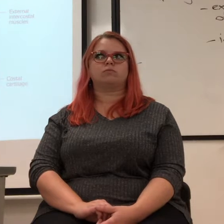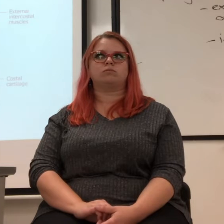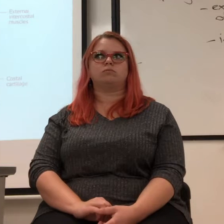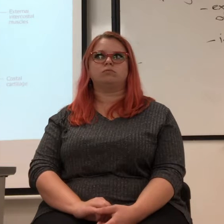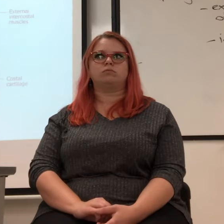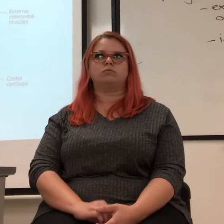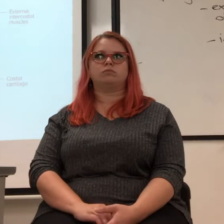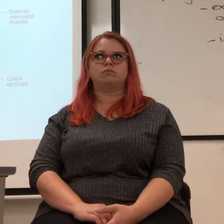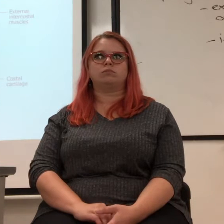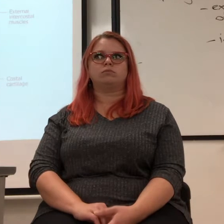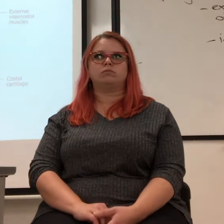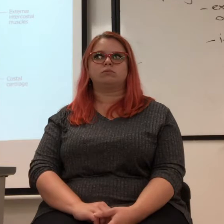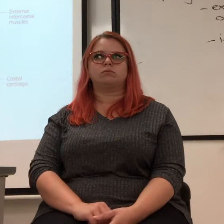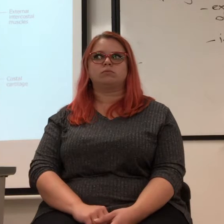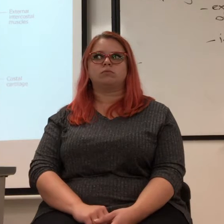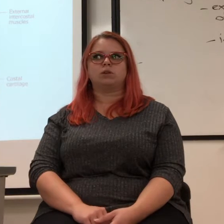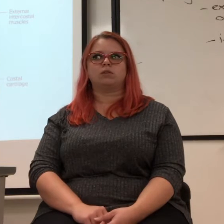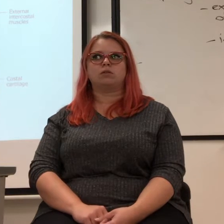forceful